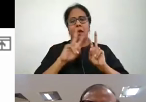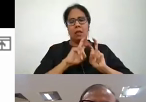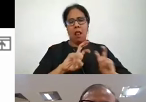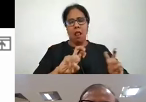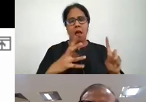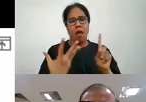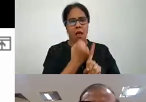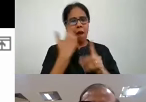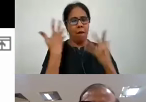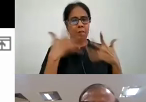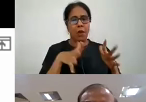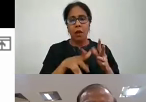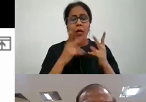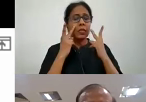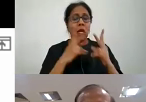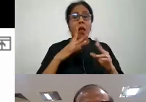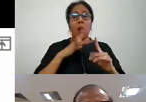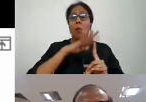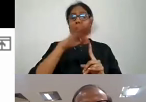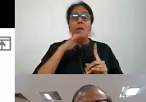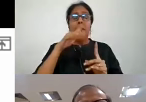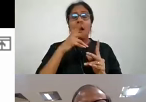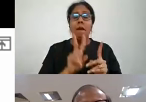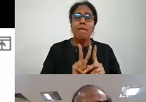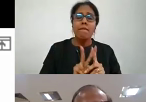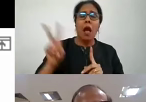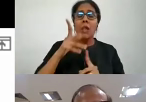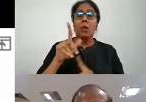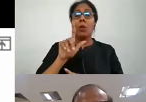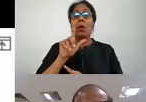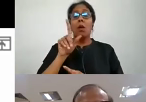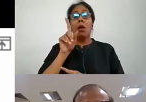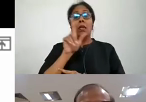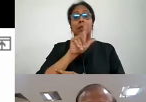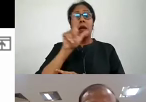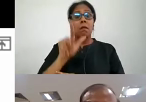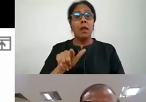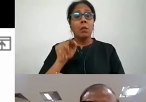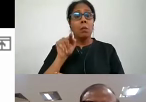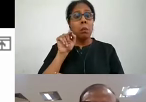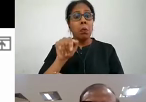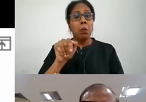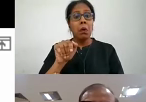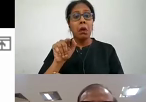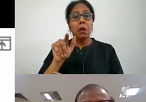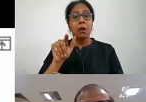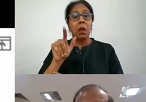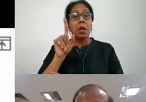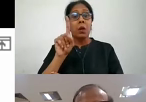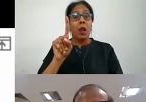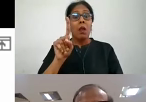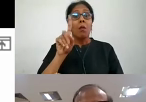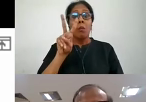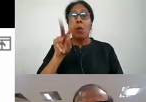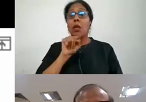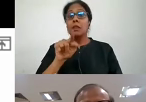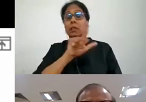value, almost 12.7 lakh crore in India, and also estimated that the data rates per GB will